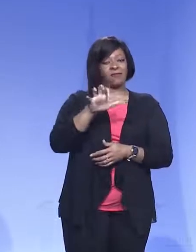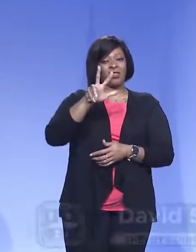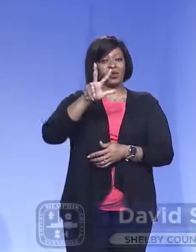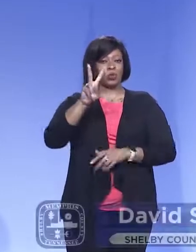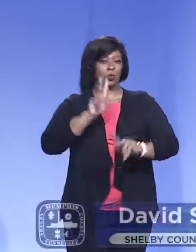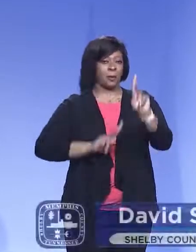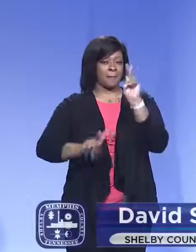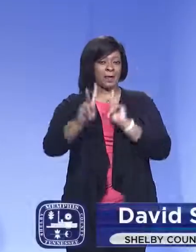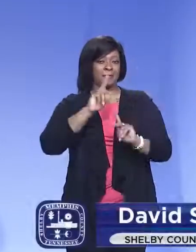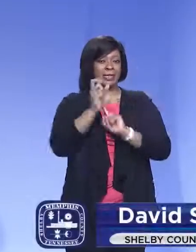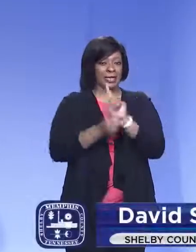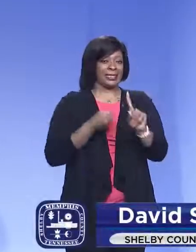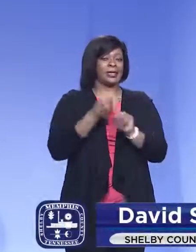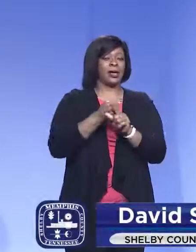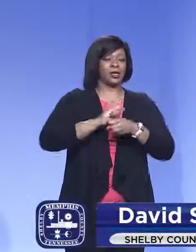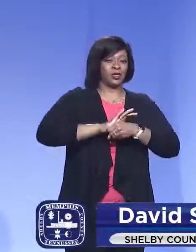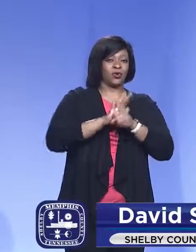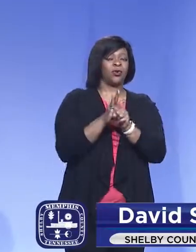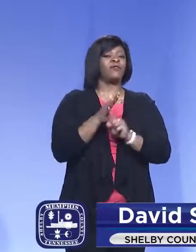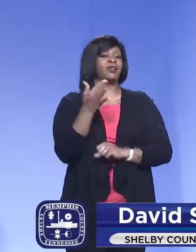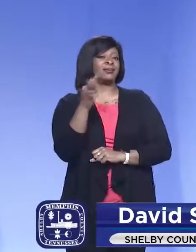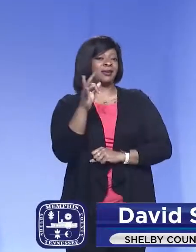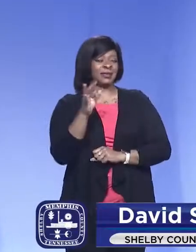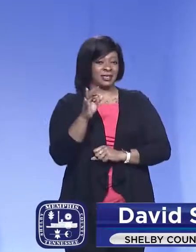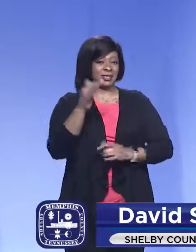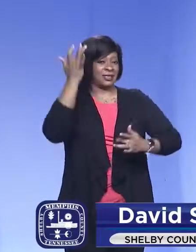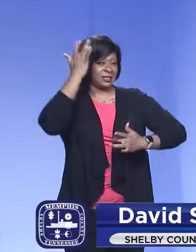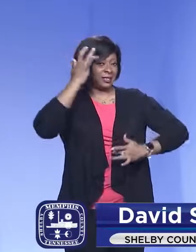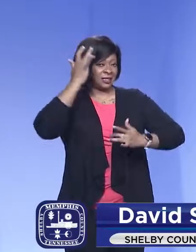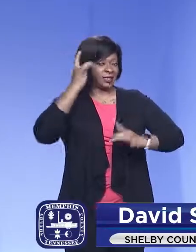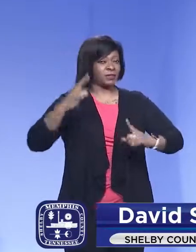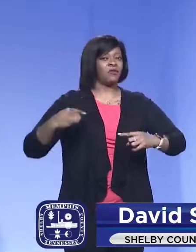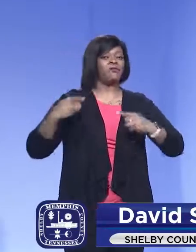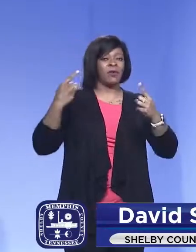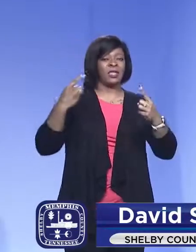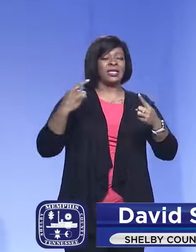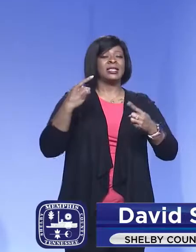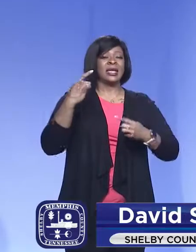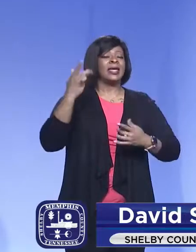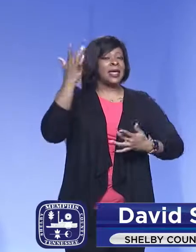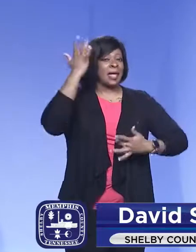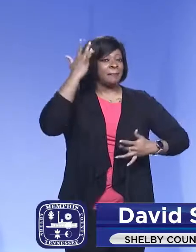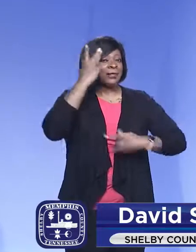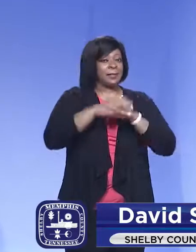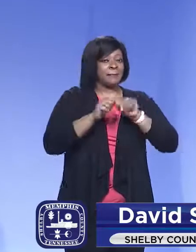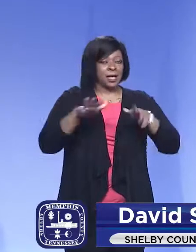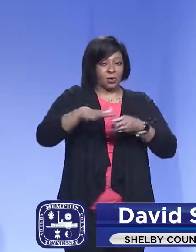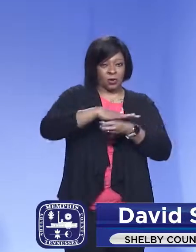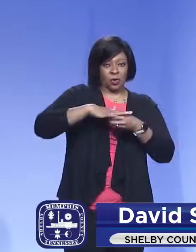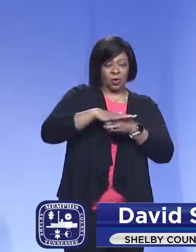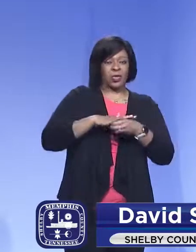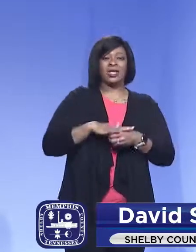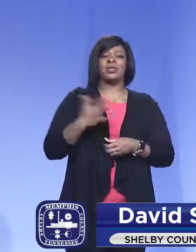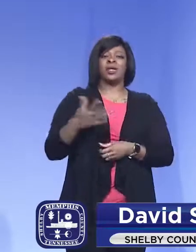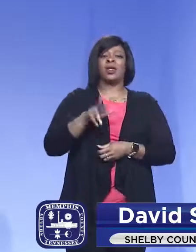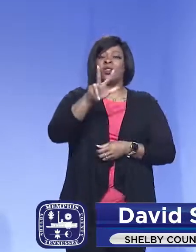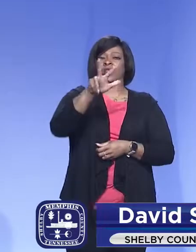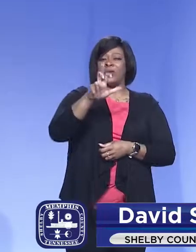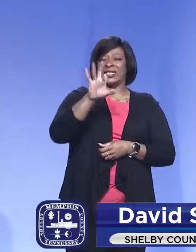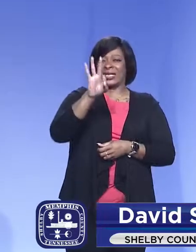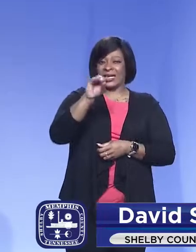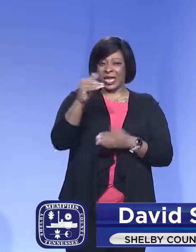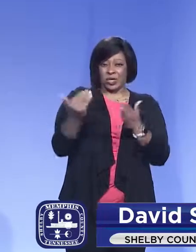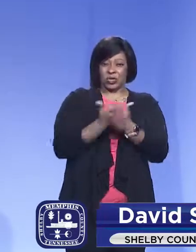70,532 people be diagnosed with COVID-19 disease in this epidemic locally, and that was 390 new